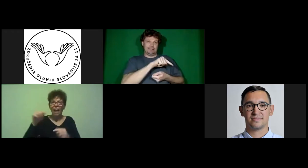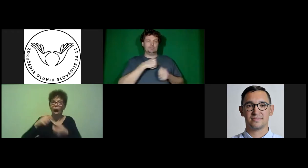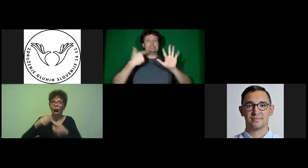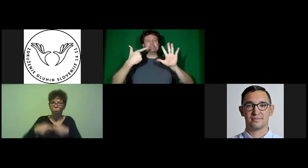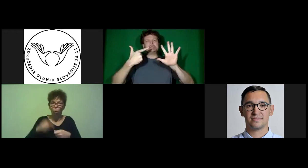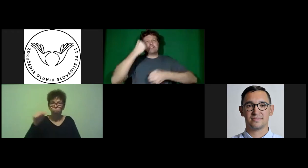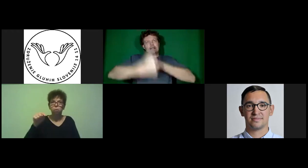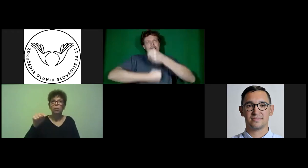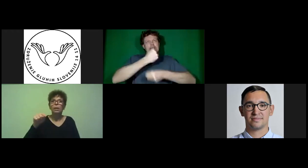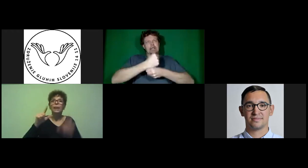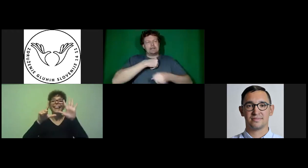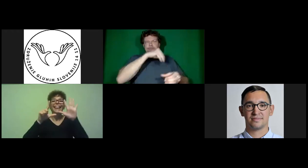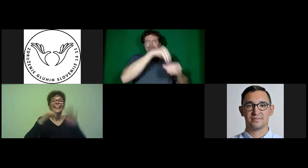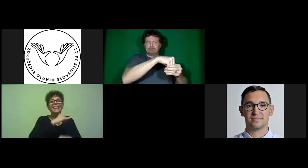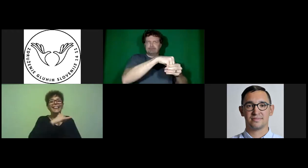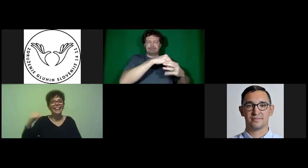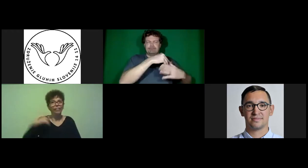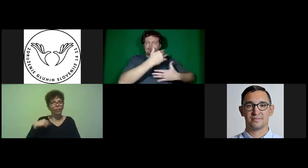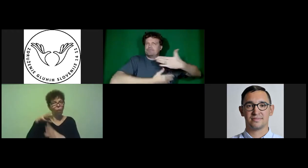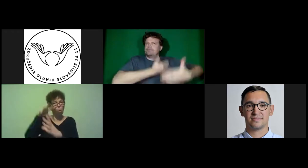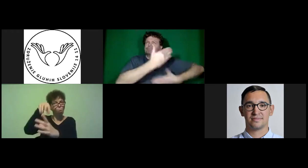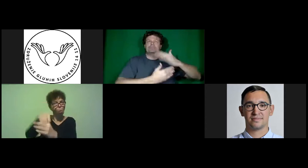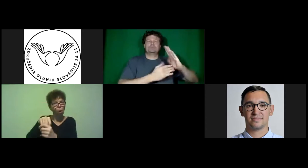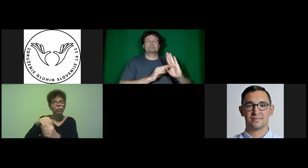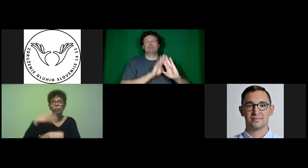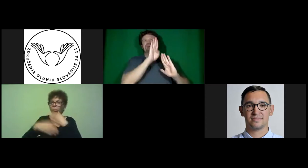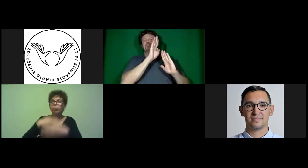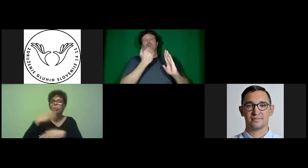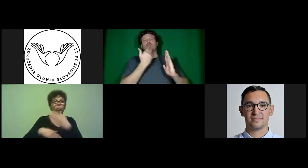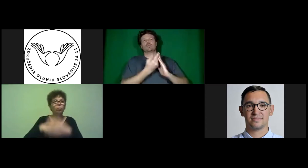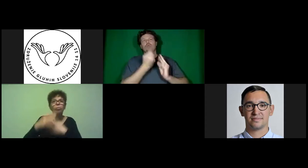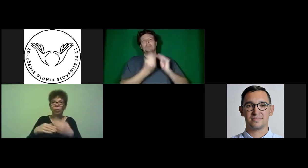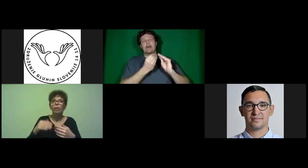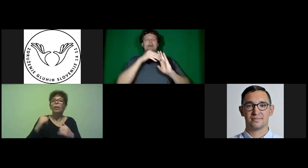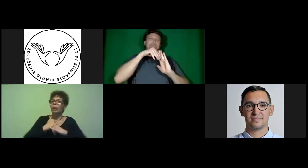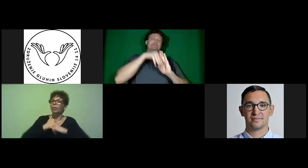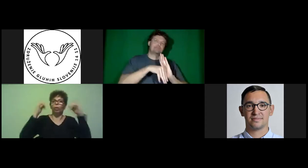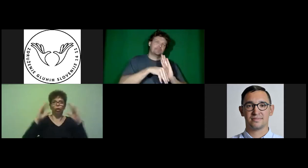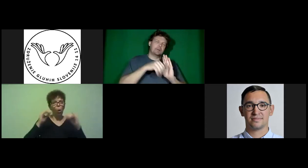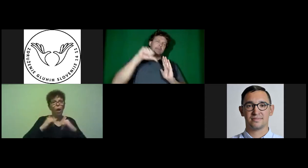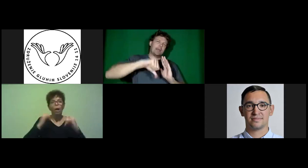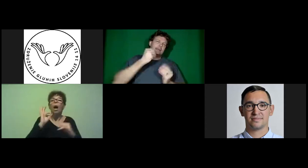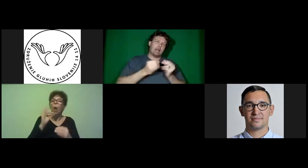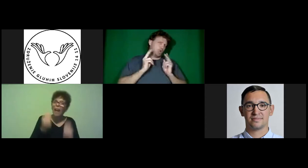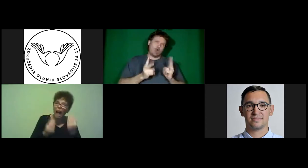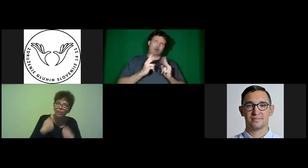Remember the team I played for, Slovan. I played there for 7 years in the first league.